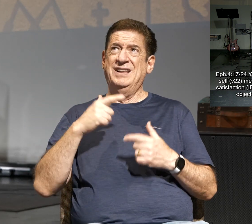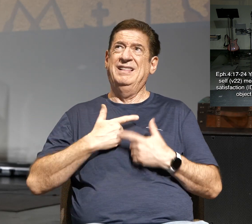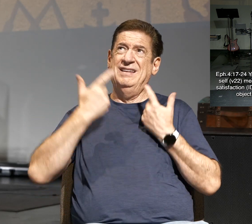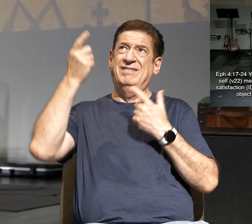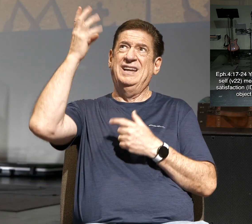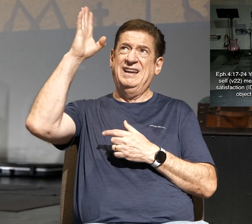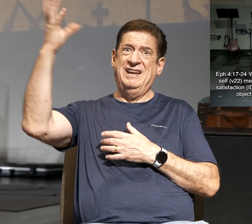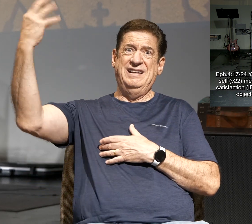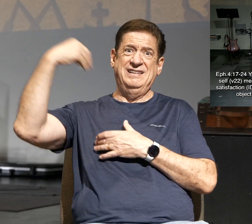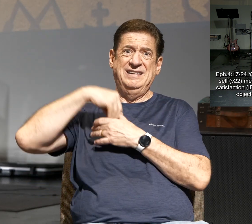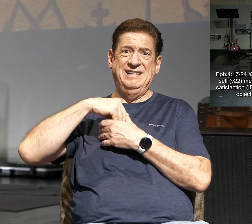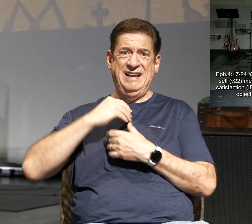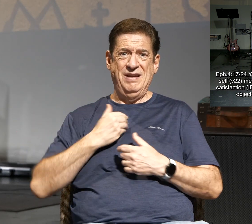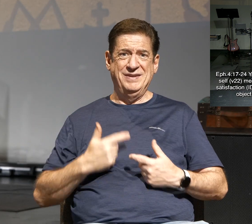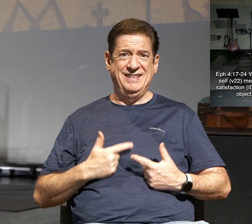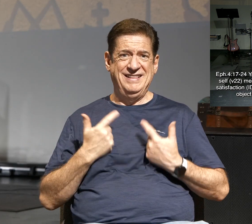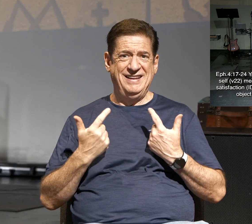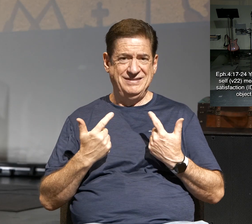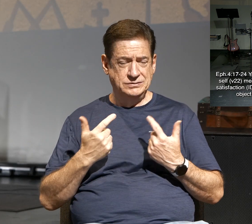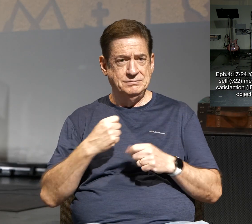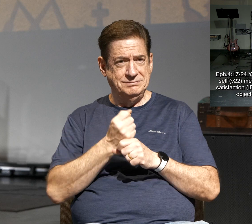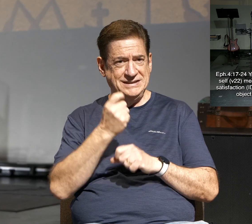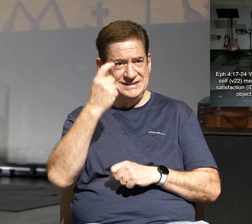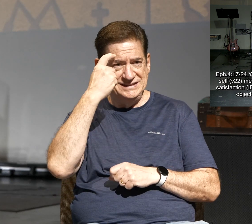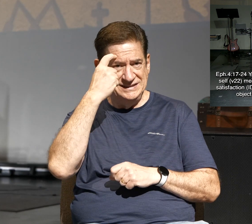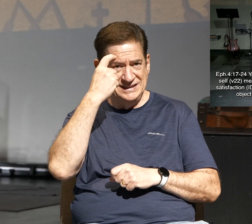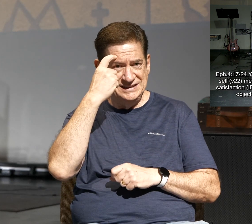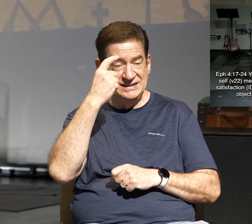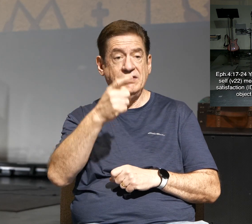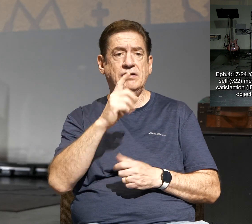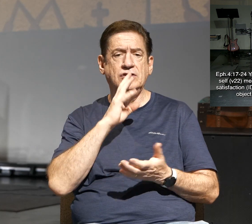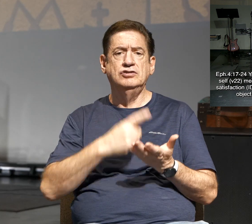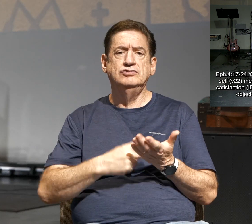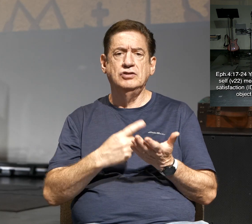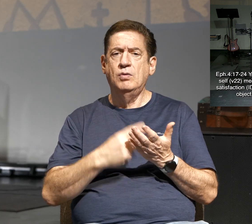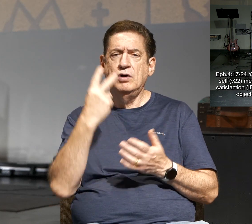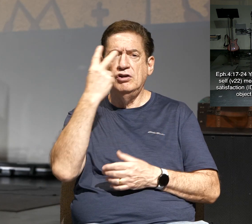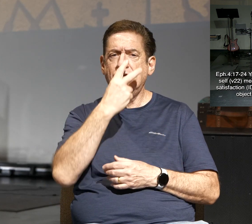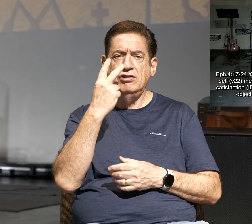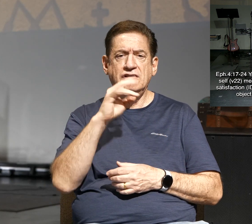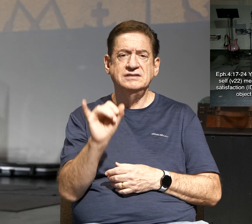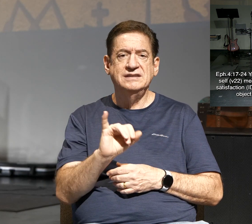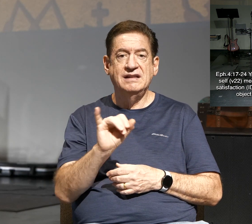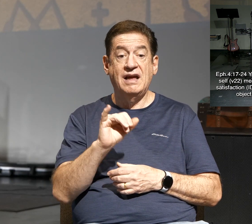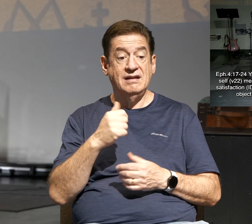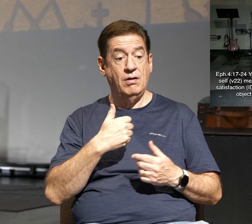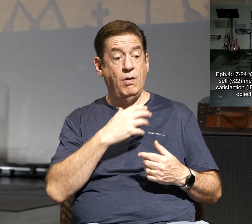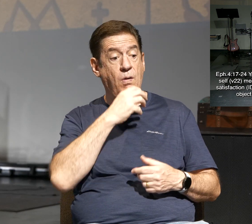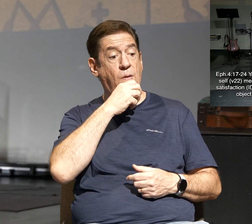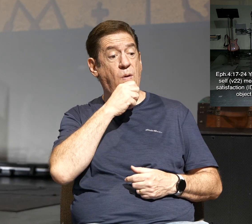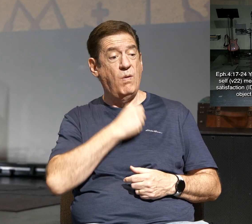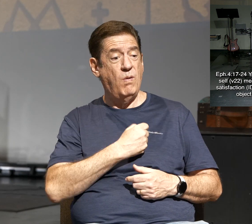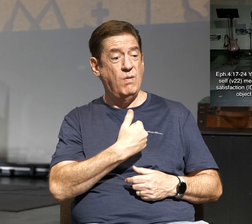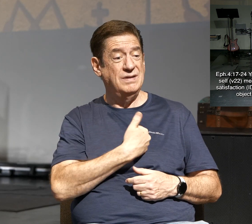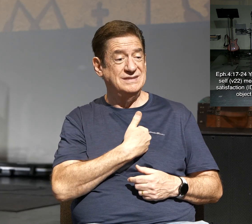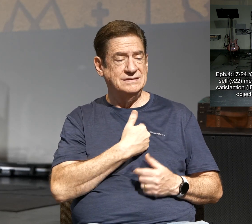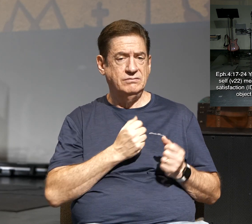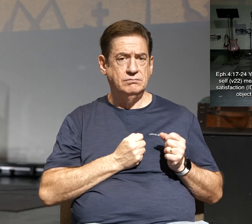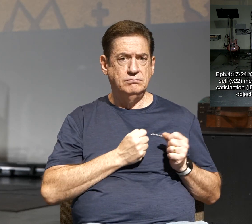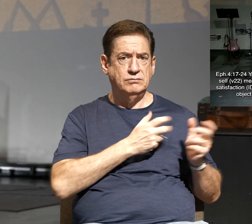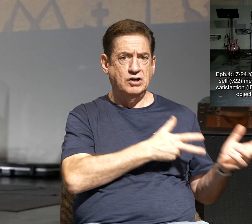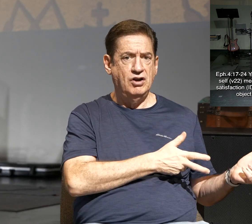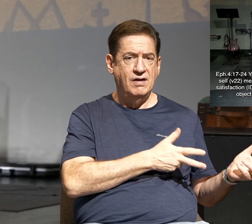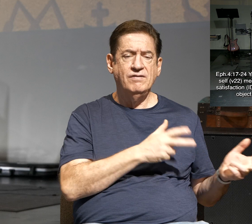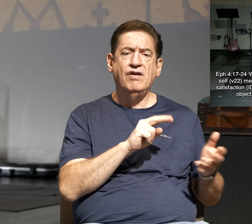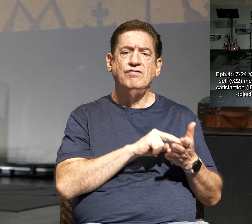in our lives. So that just makes sense. And then he talks about what that looks like, putting off the old self, that's verse